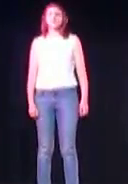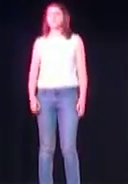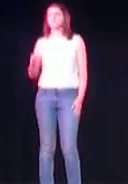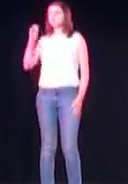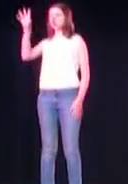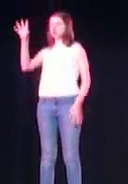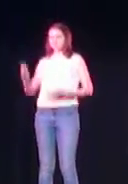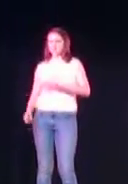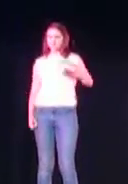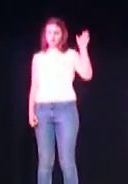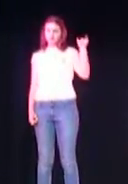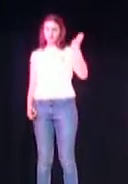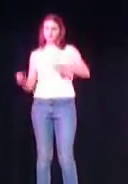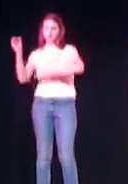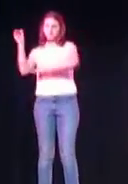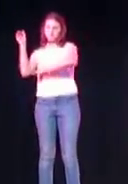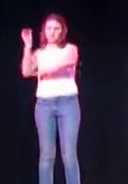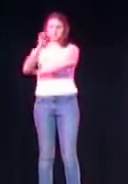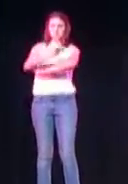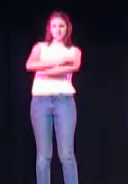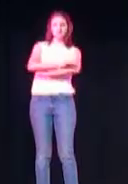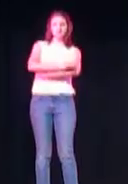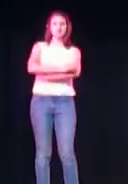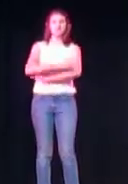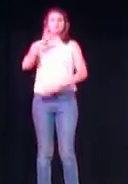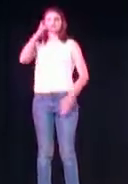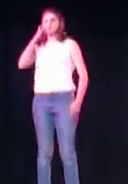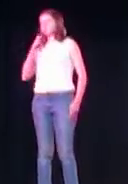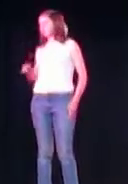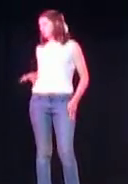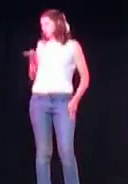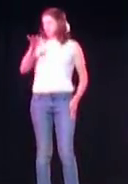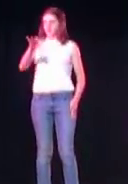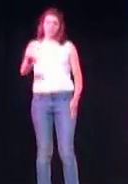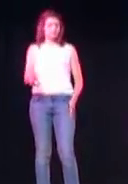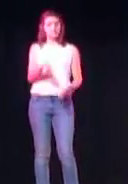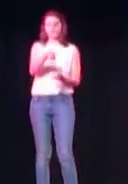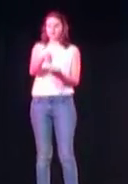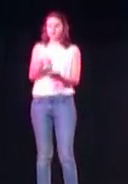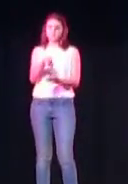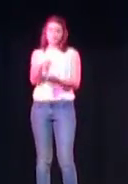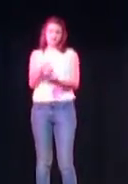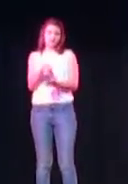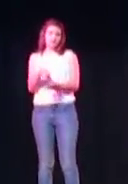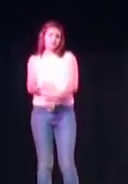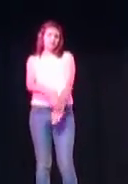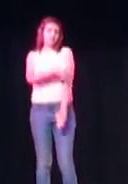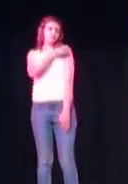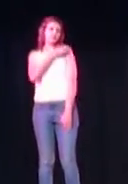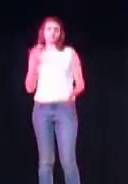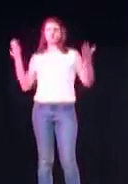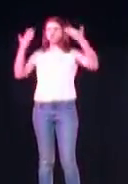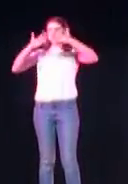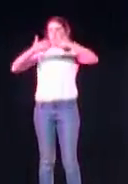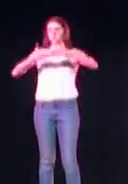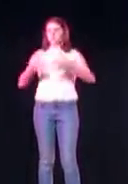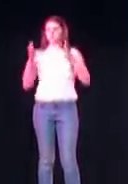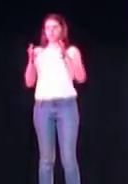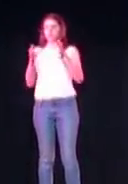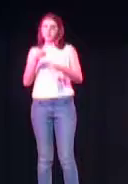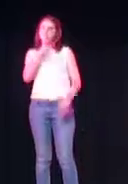The night's gone, day's spent Struggling, pain, rest Long